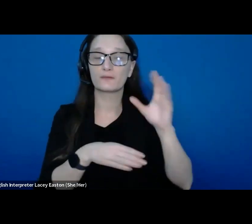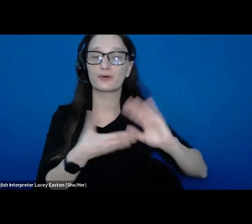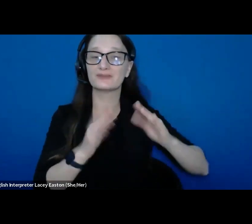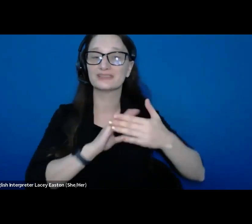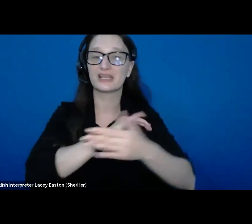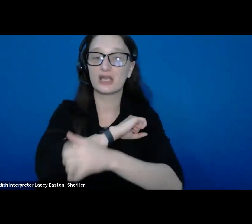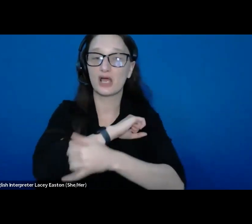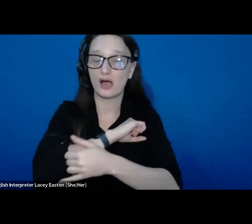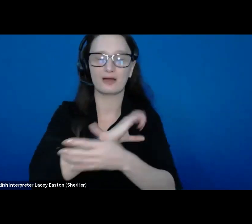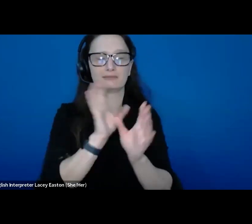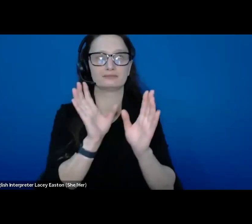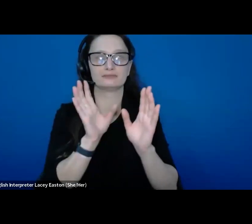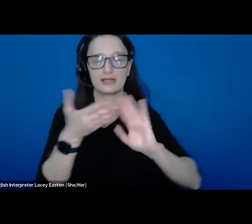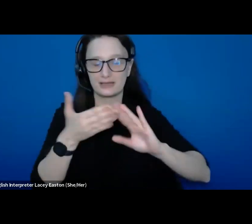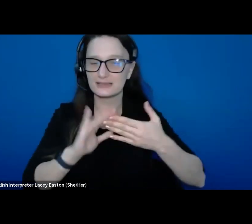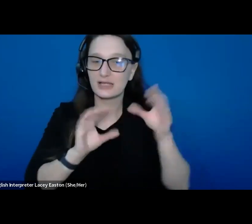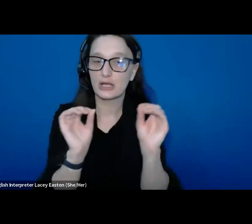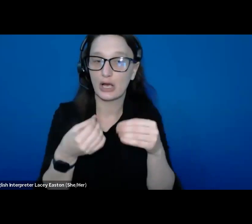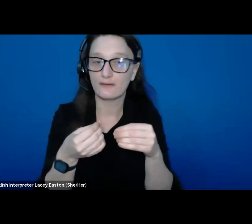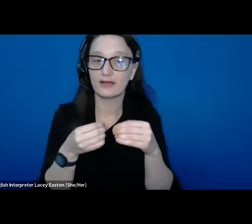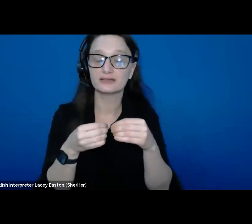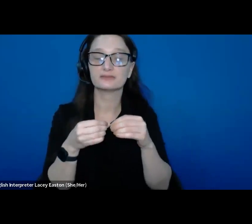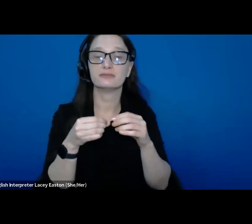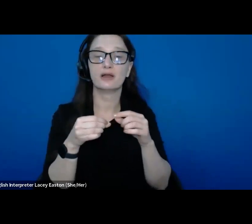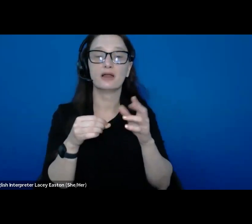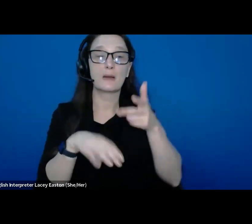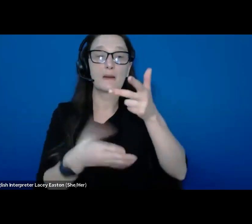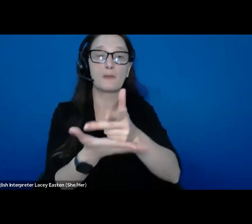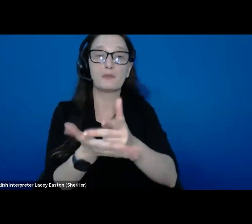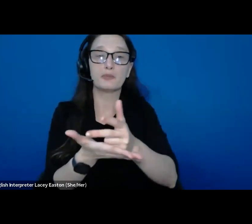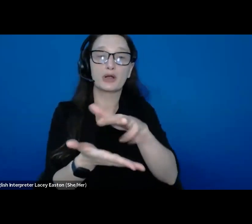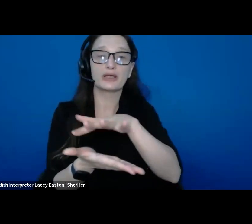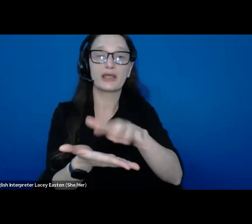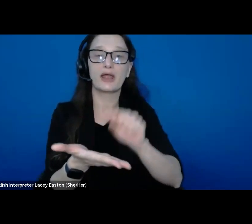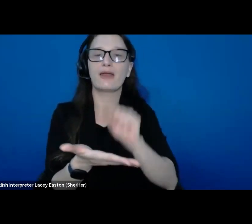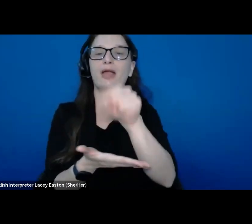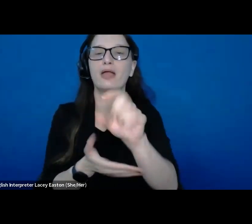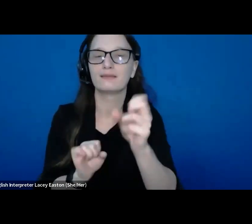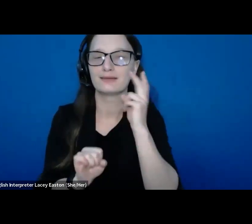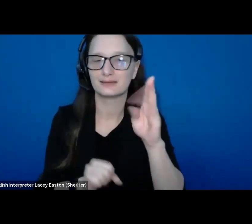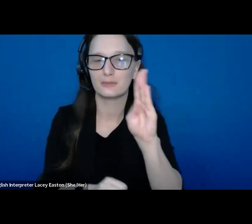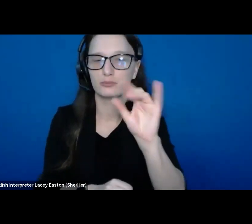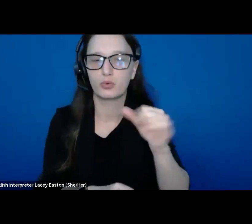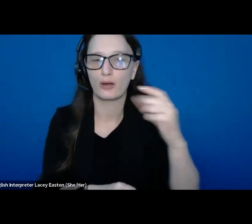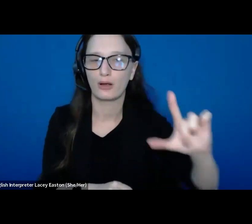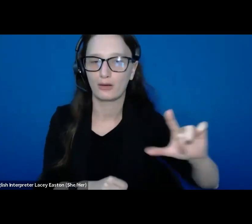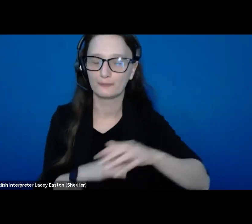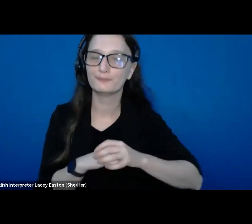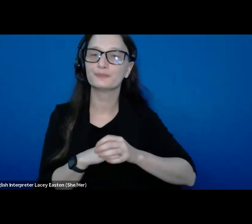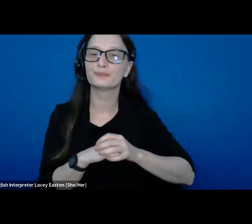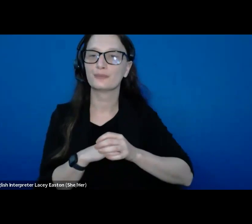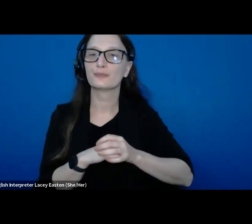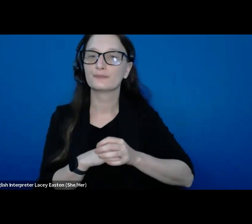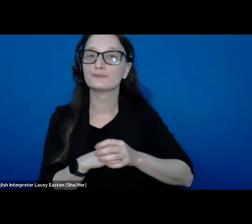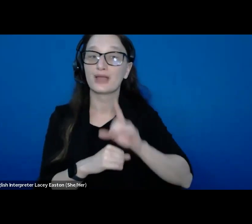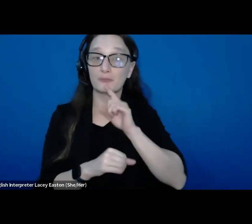the Yuba City office across the parking lot. So it's a cool location. I'm really looking forward to it. I think we might get our HR folks up there too to try